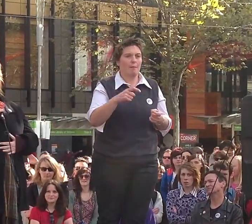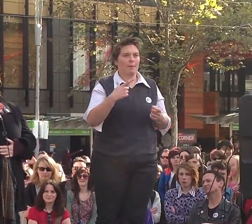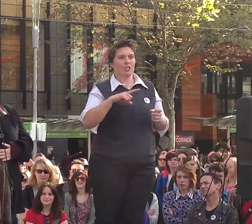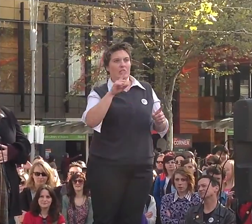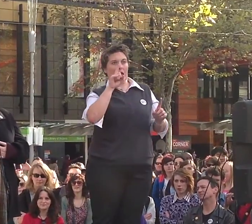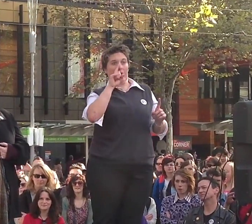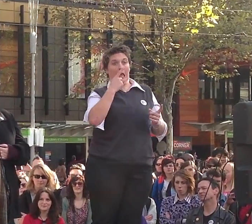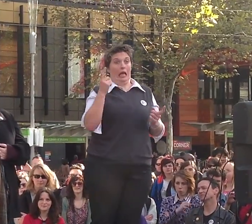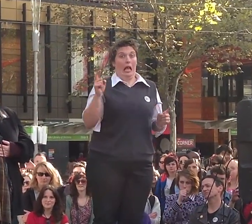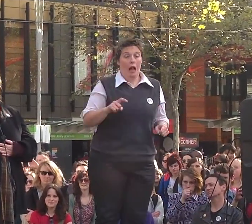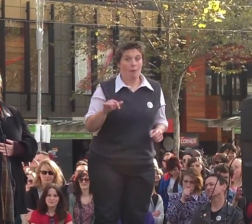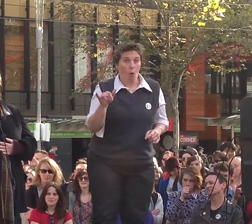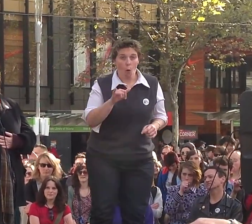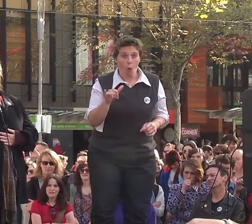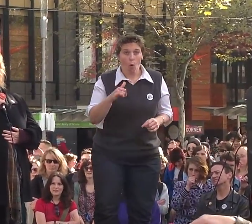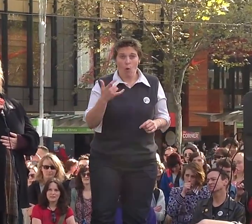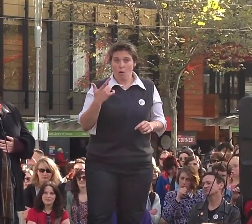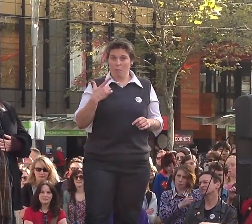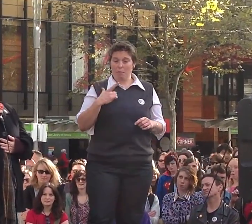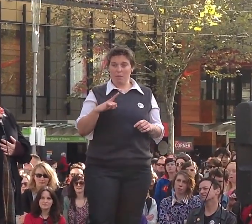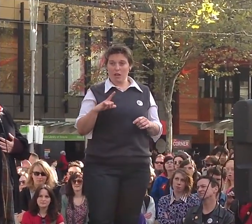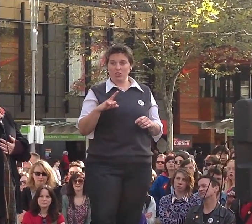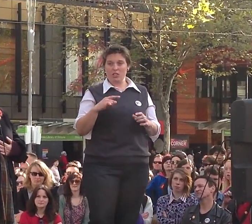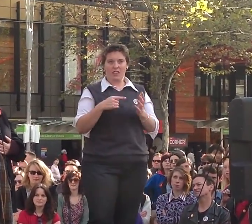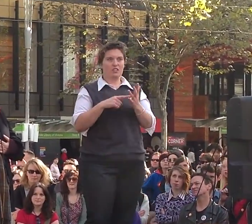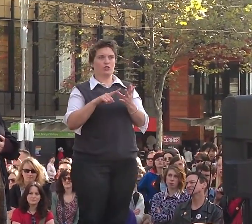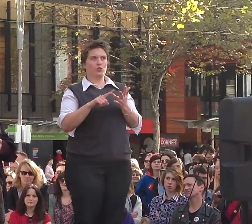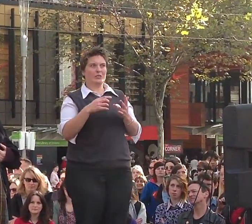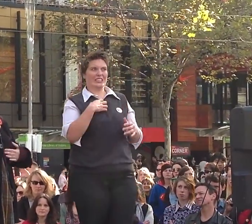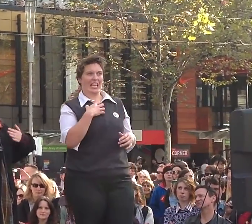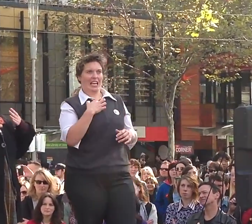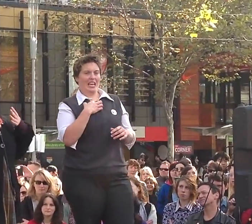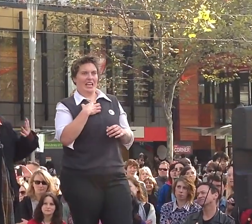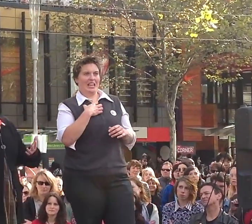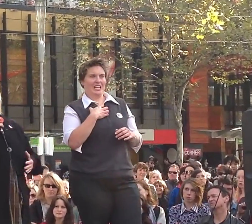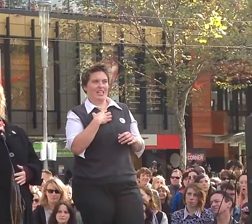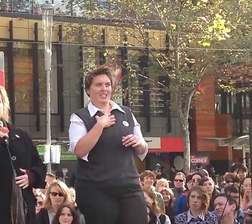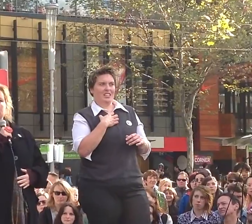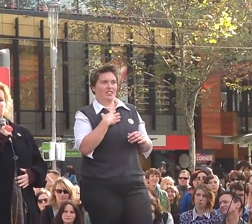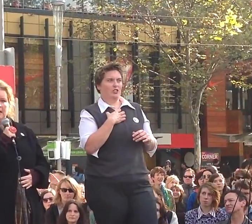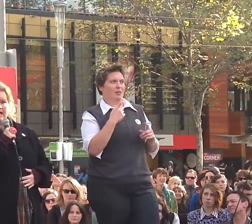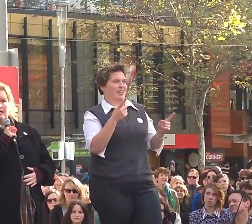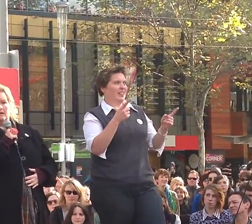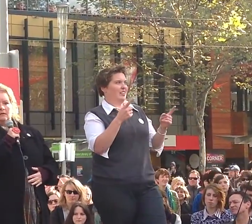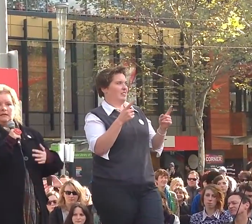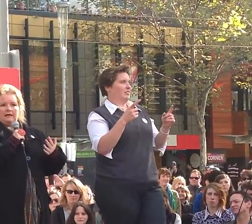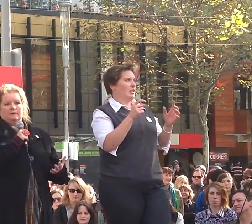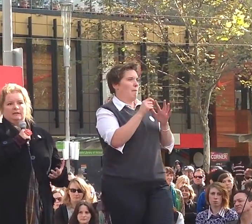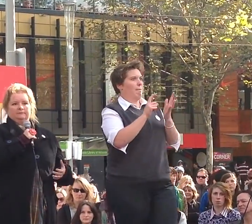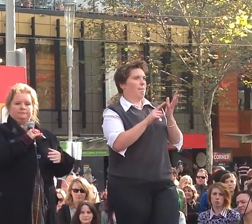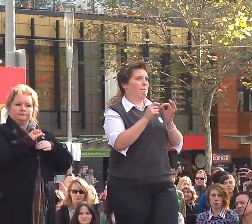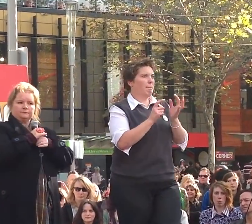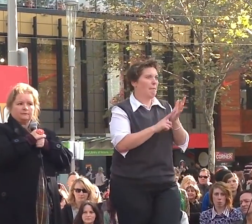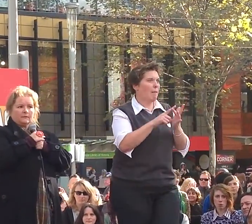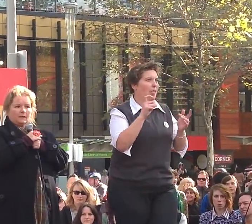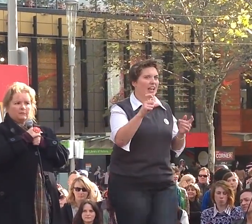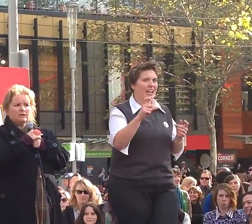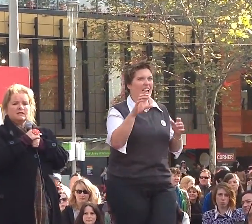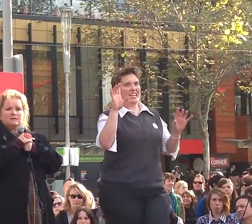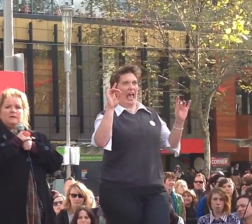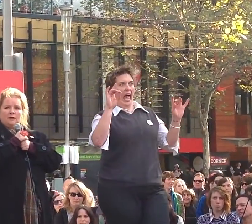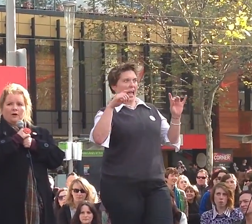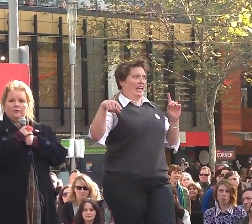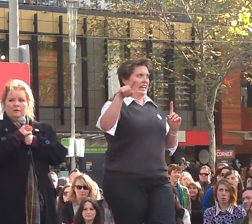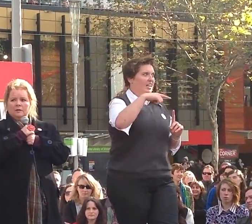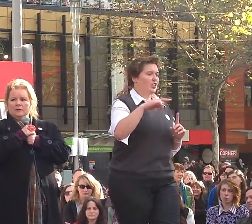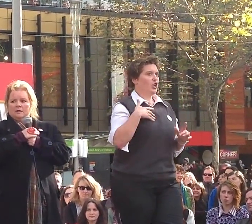can't be for various reasons or because they're too afraid to be at such a publicly gay gathering. Because